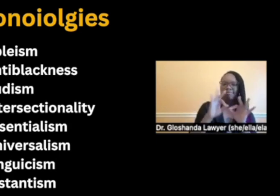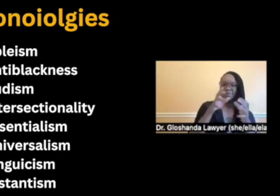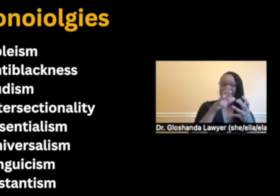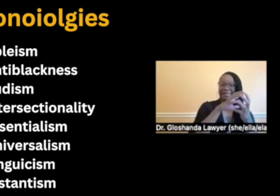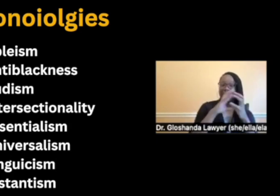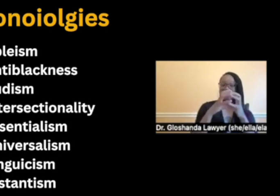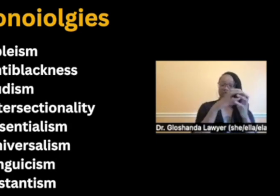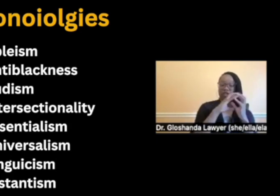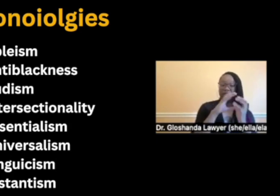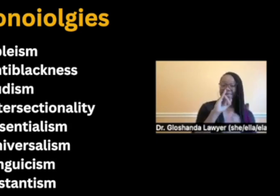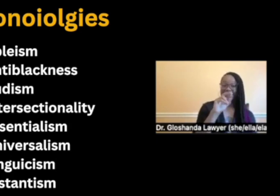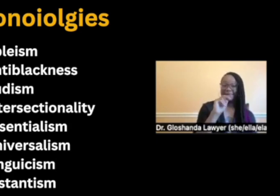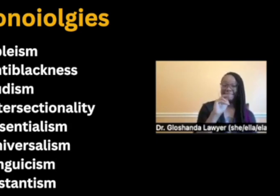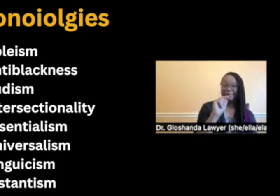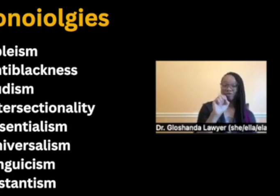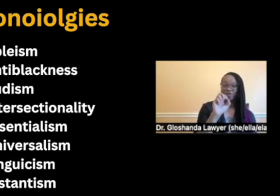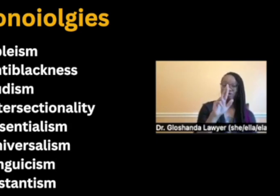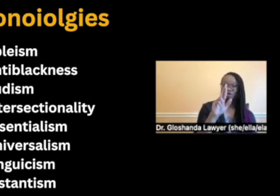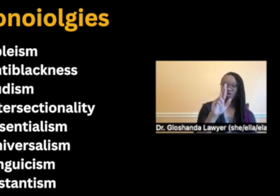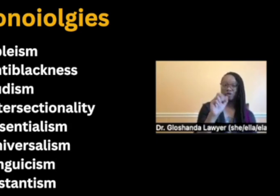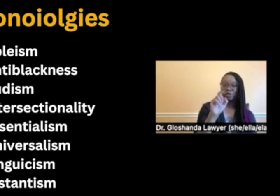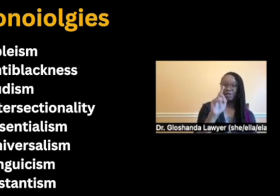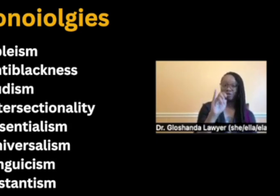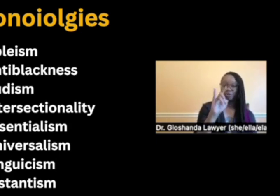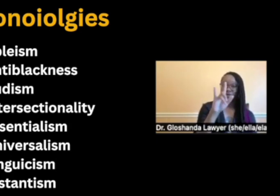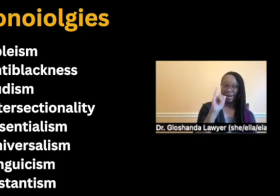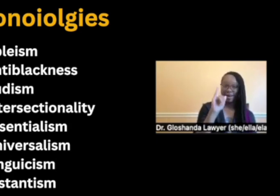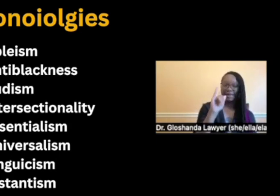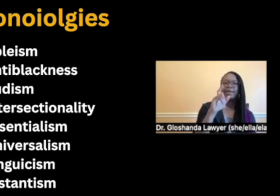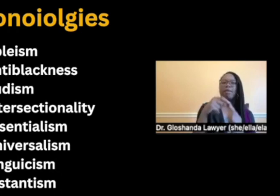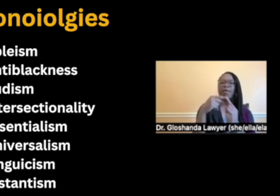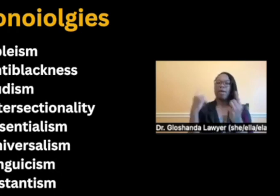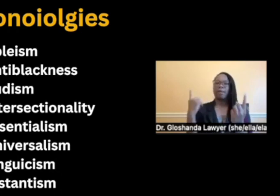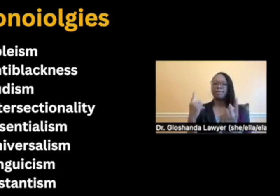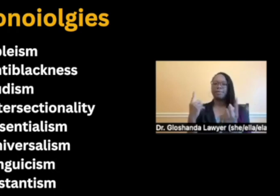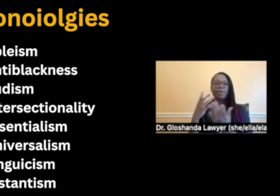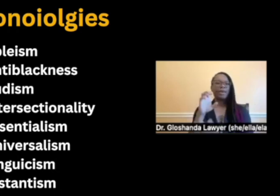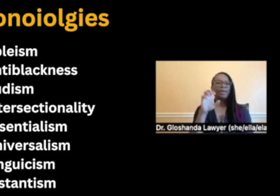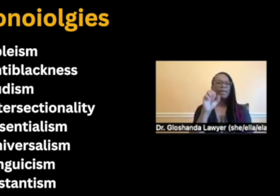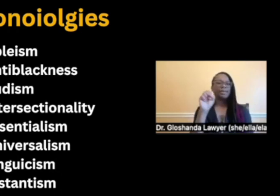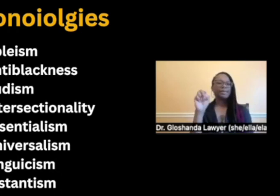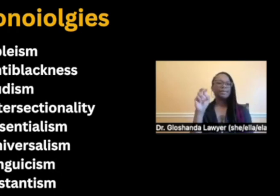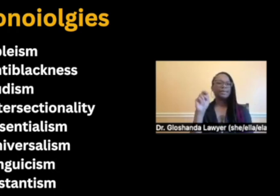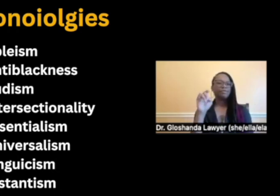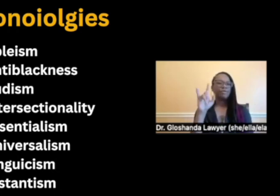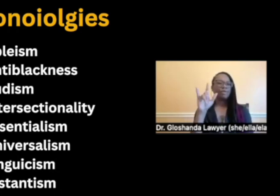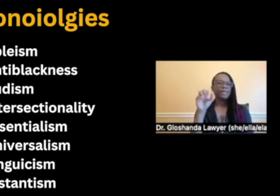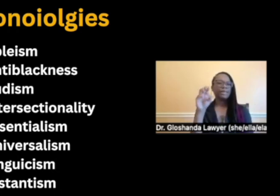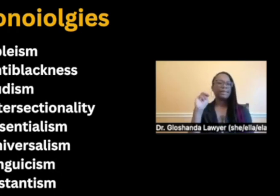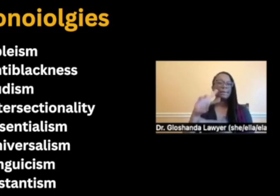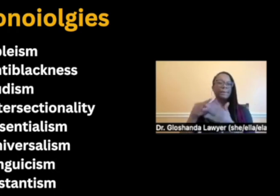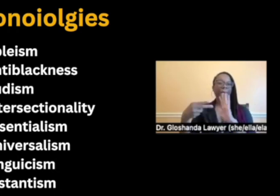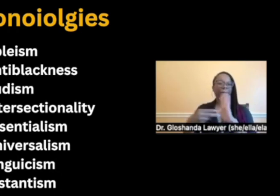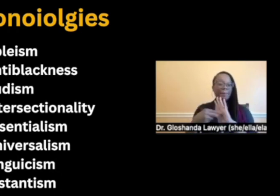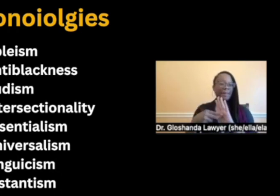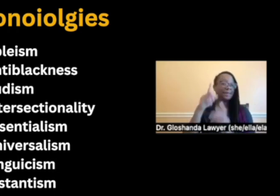And Dr. Ani already explained about intersectionality, but this is the opposite of that